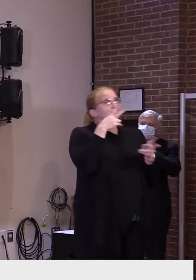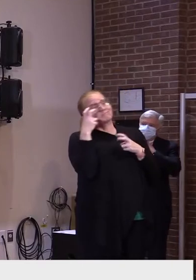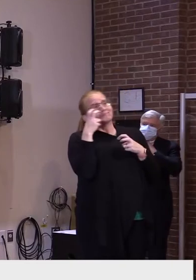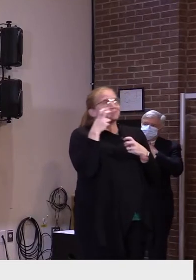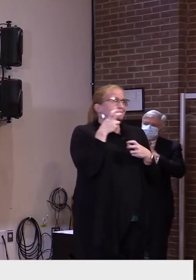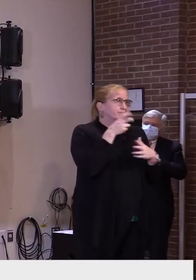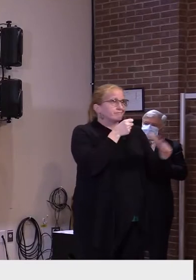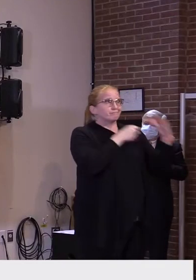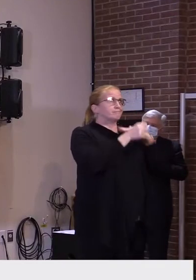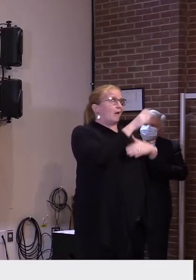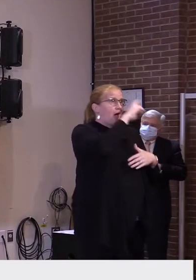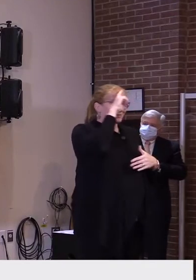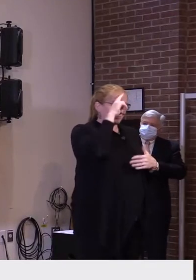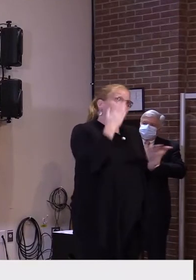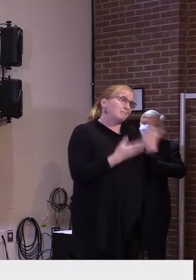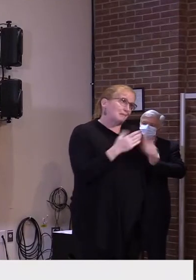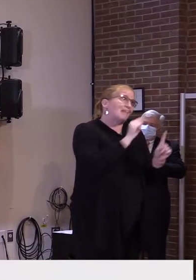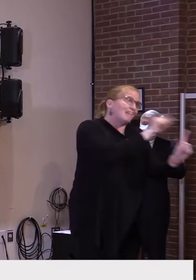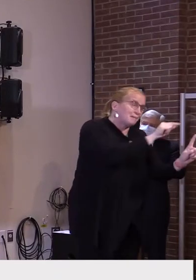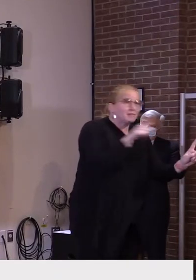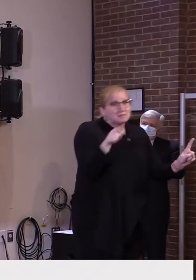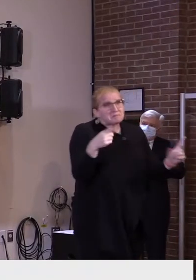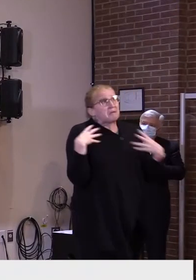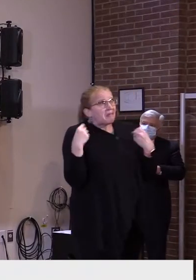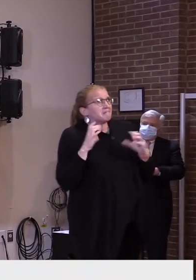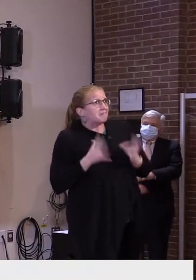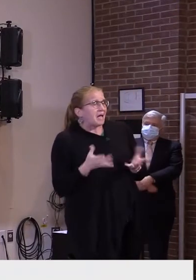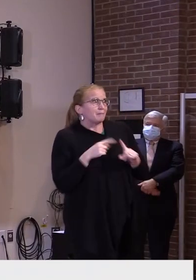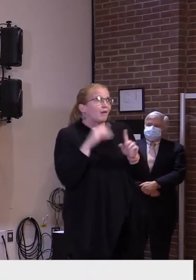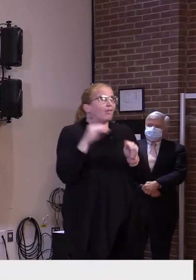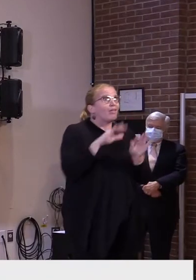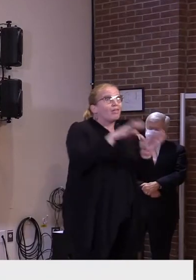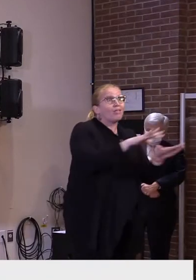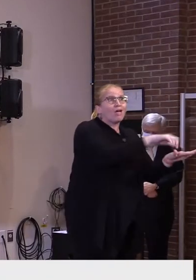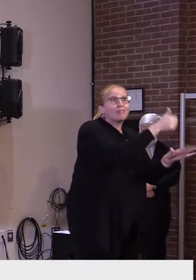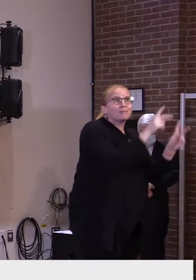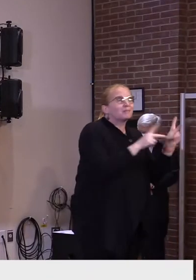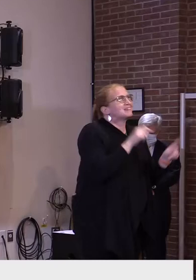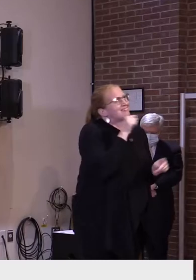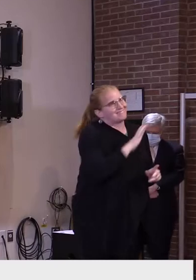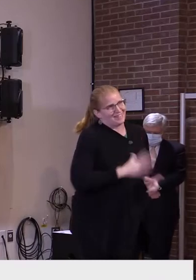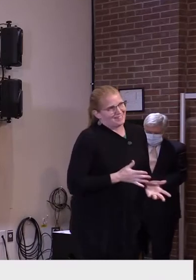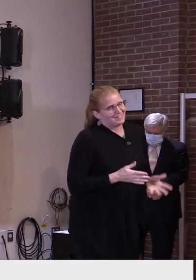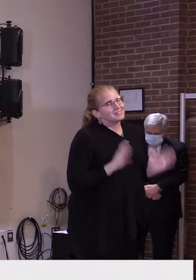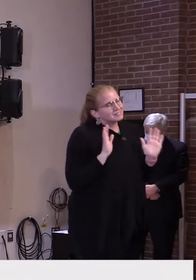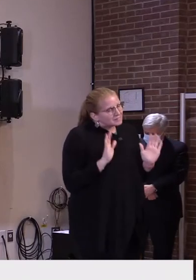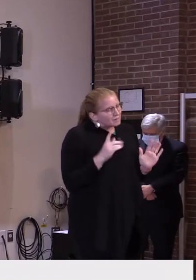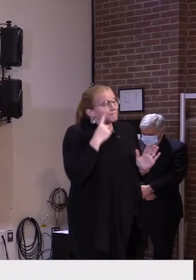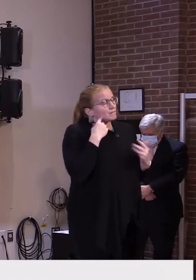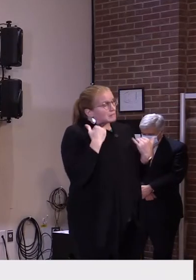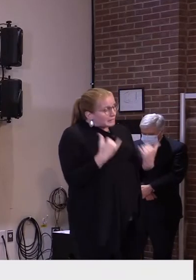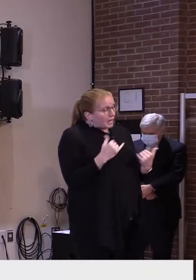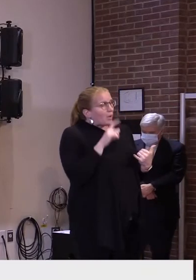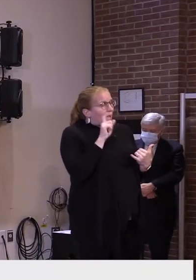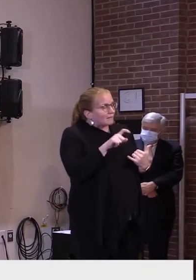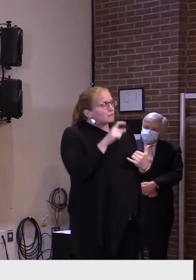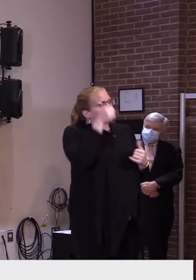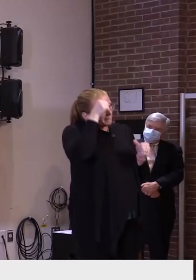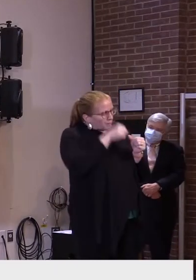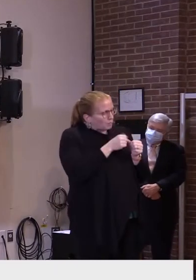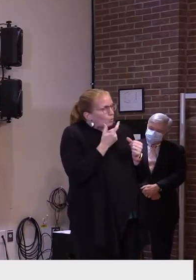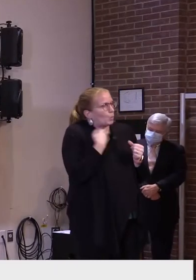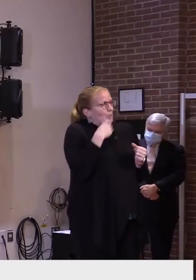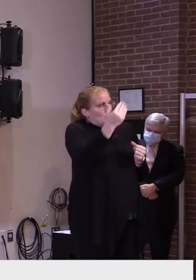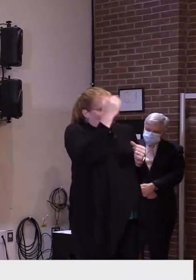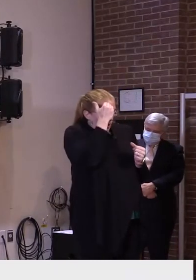to endemic is not far off, but in the meantime, we need to use our knowledge and experience with this